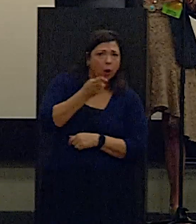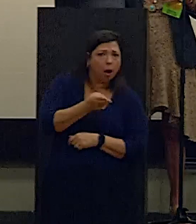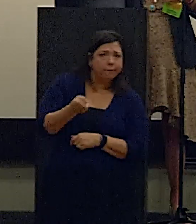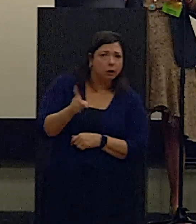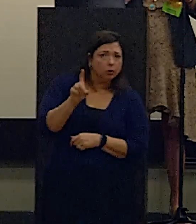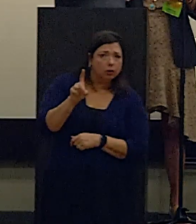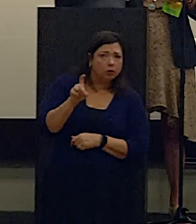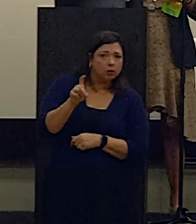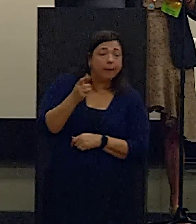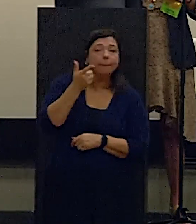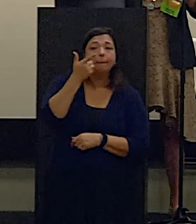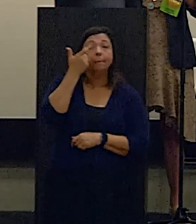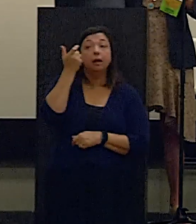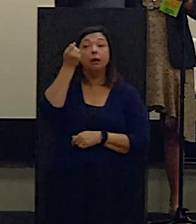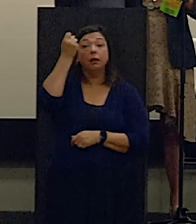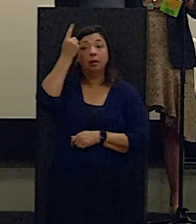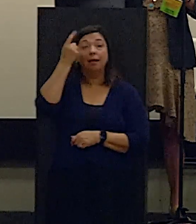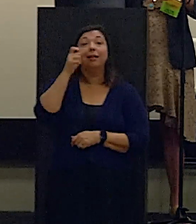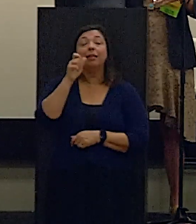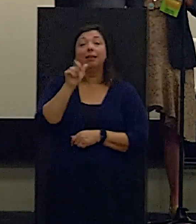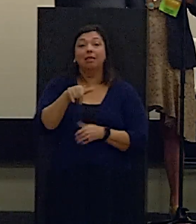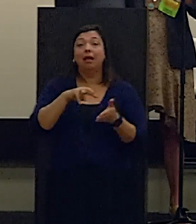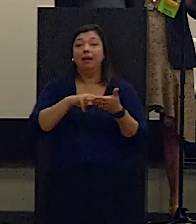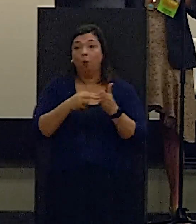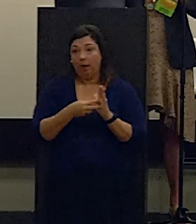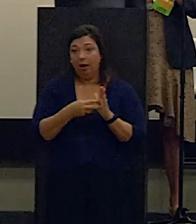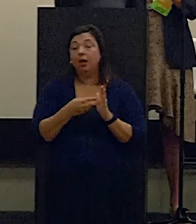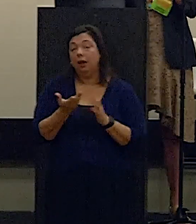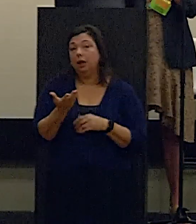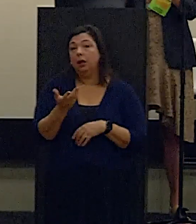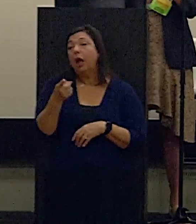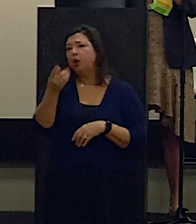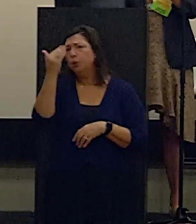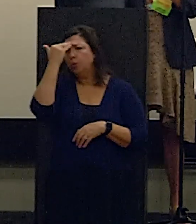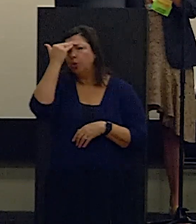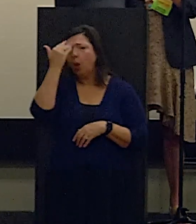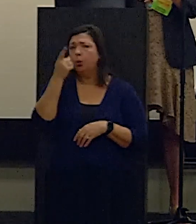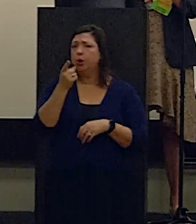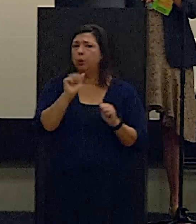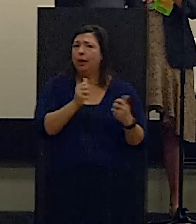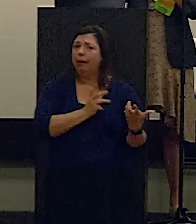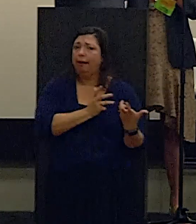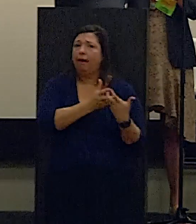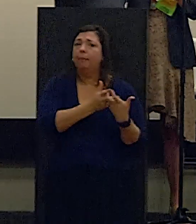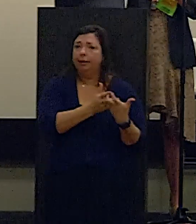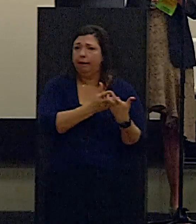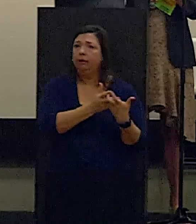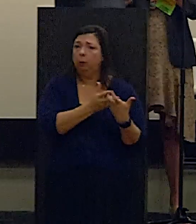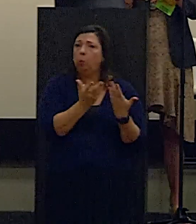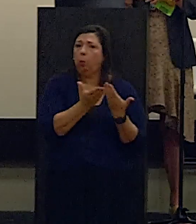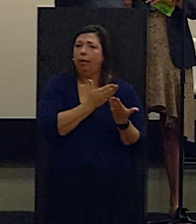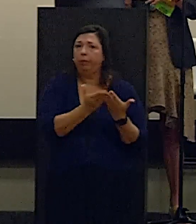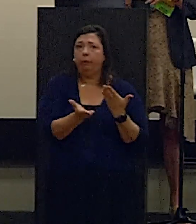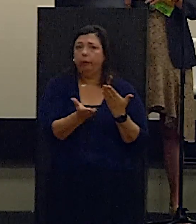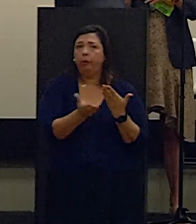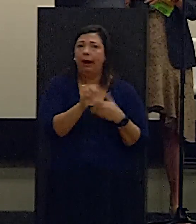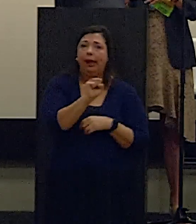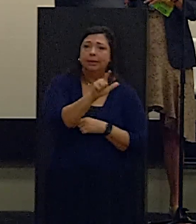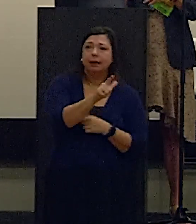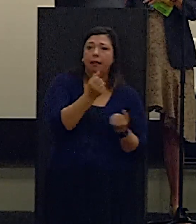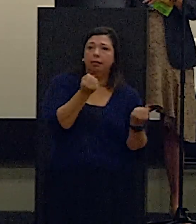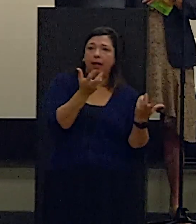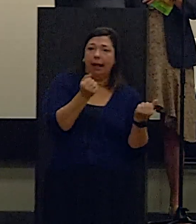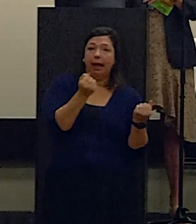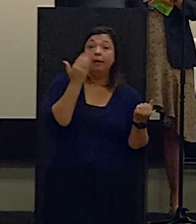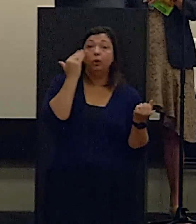hearing? Because that way you'll know and you can accommodate in whether it is ASL, if you